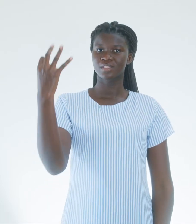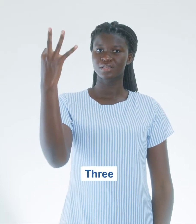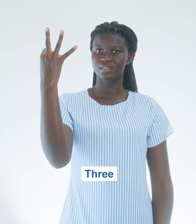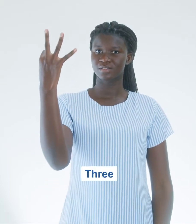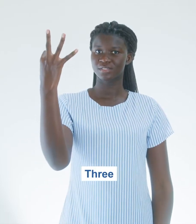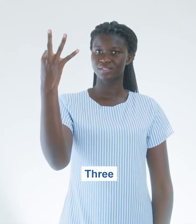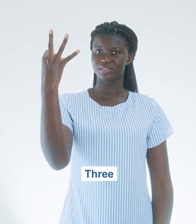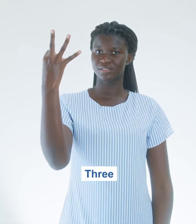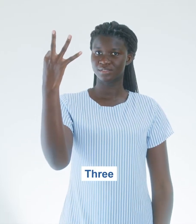3,